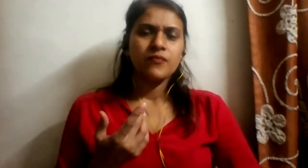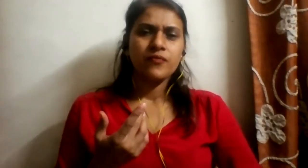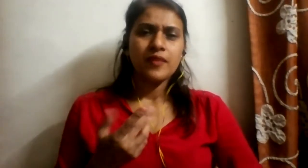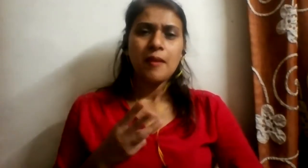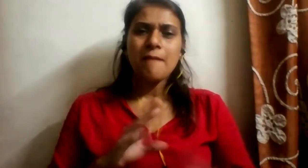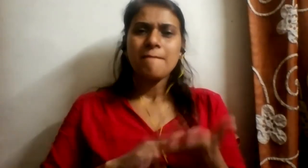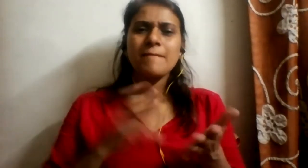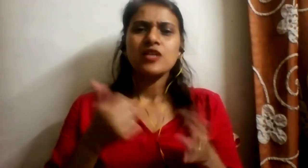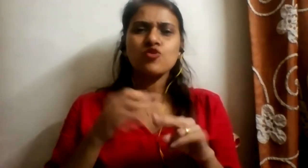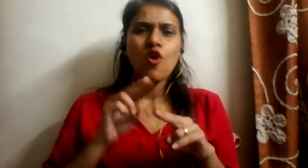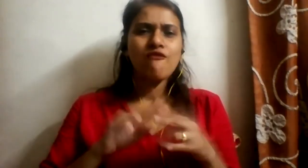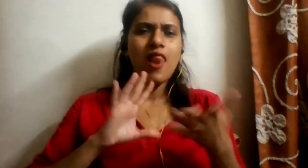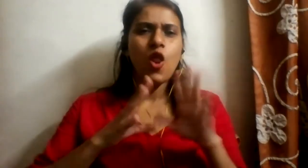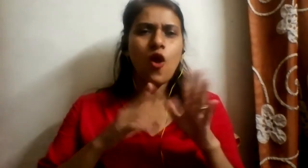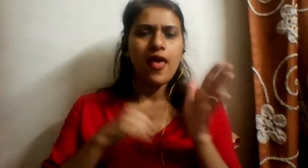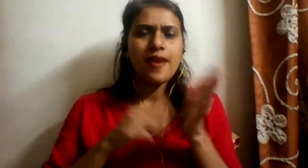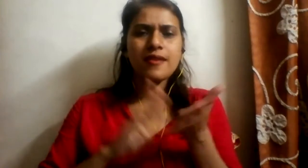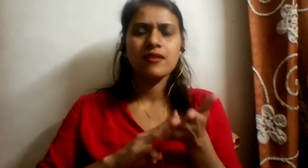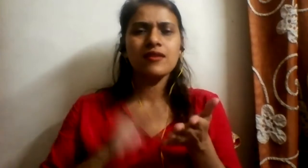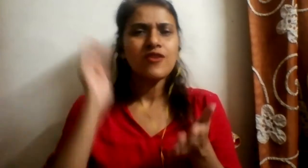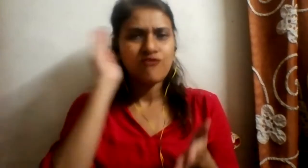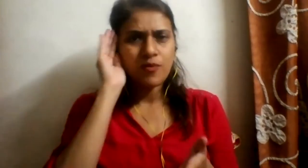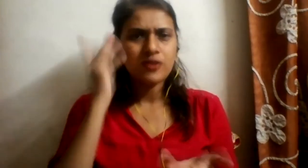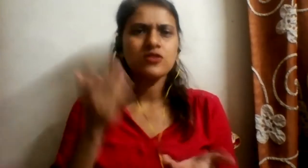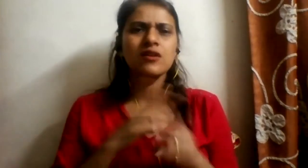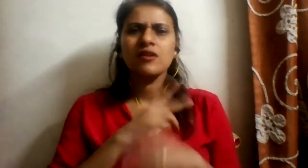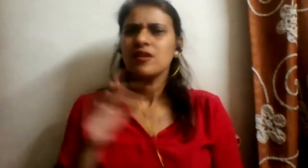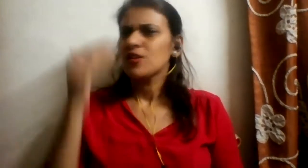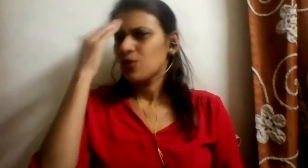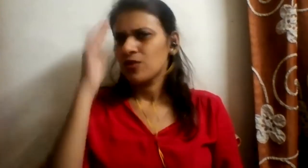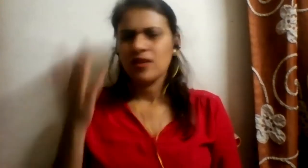and Information. So they will do about this. So we are not concerned, but then we have been tasked to do.